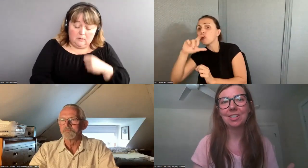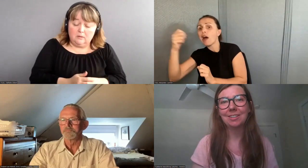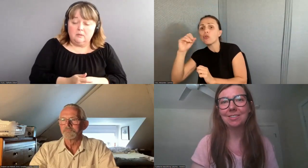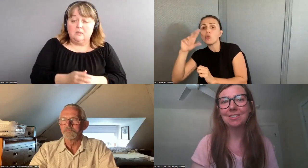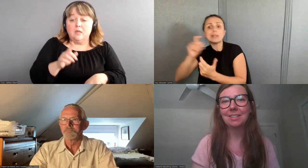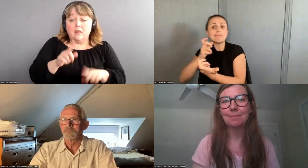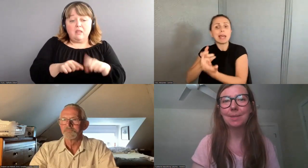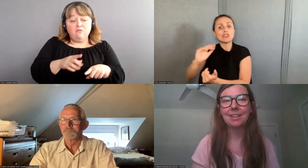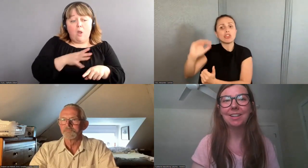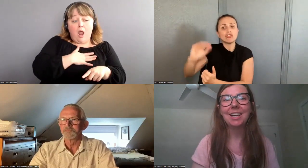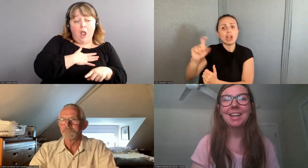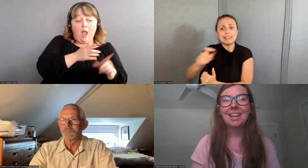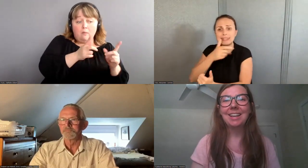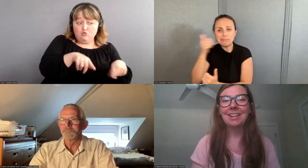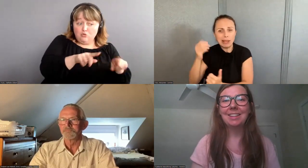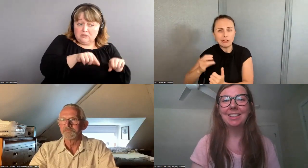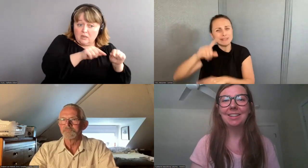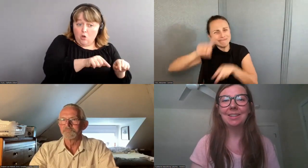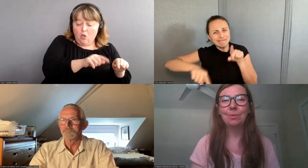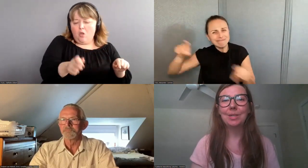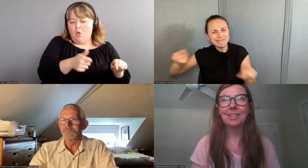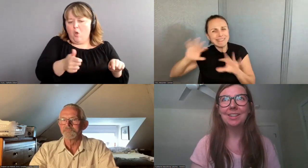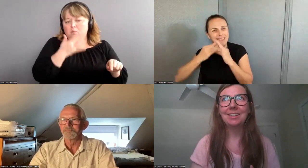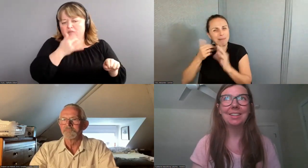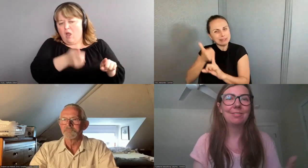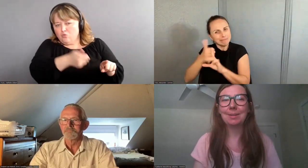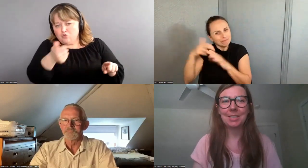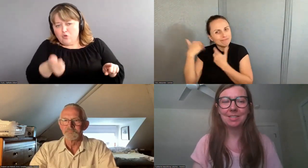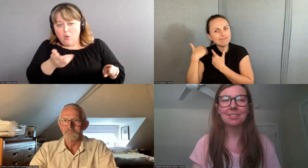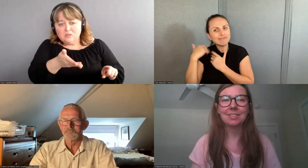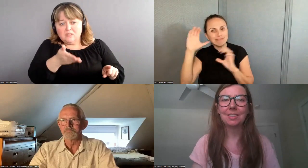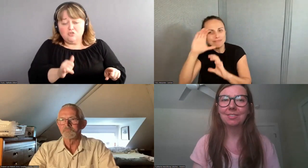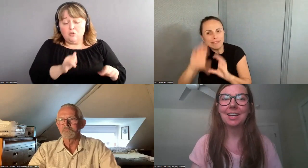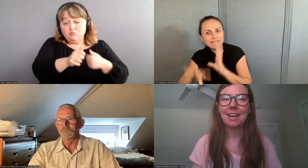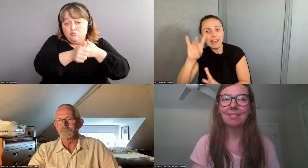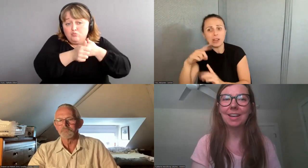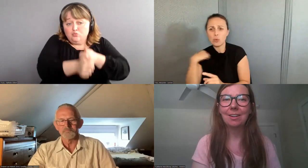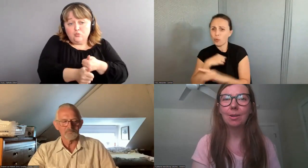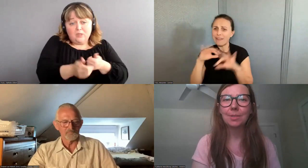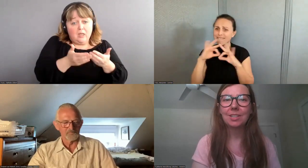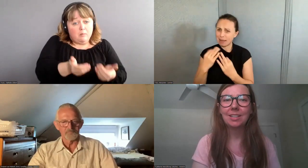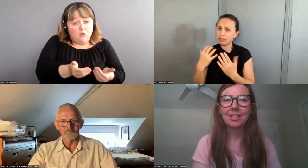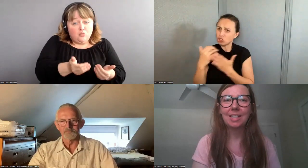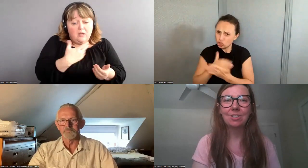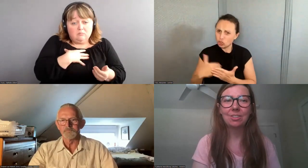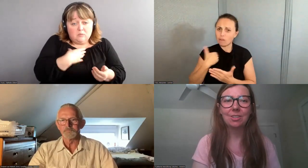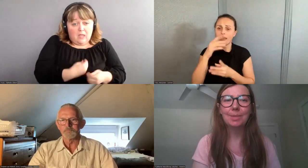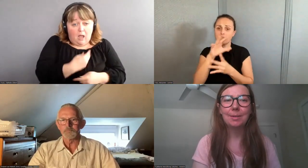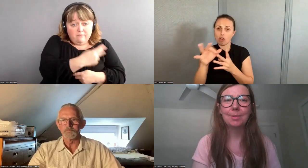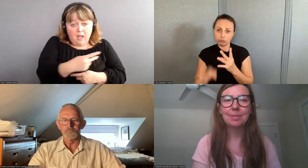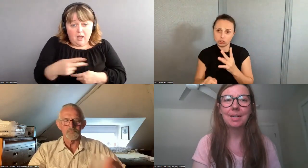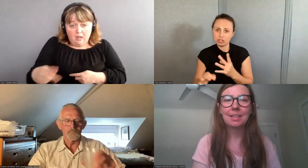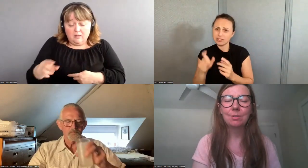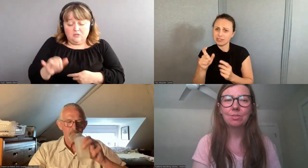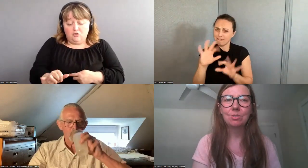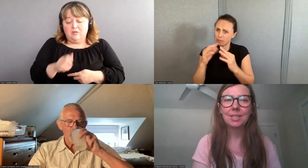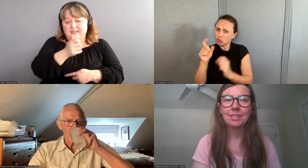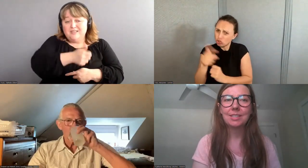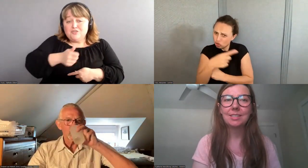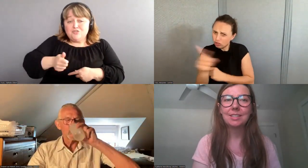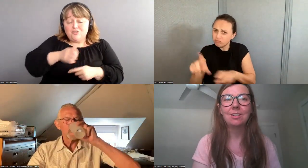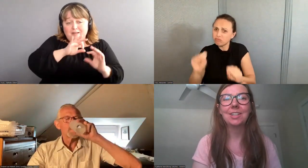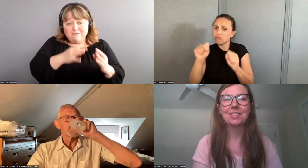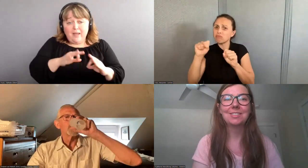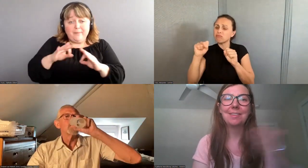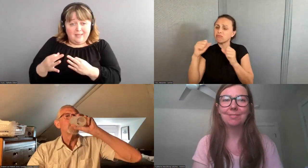their child's needs better. And I think we, like, families deserve to have that option, and they should be able to make those